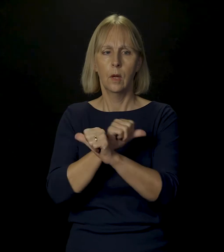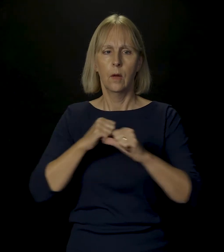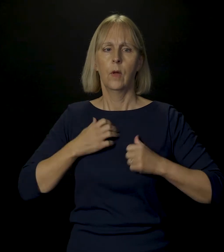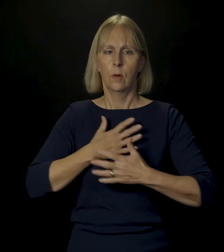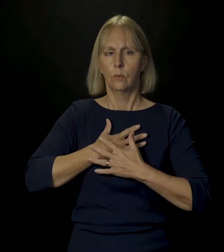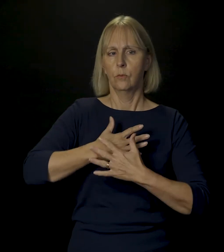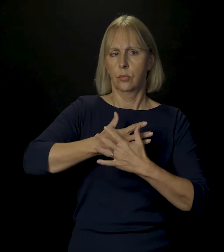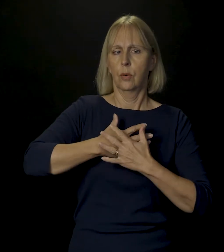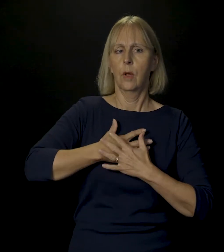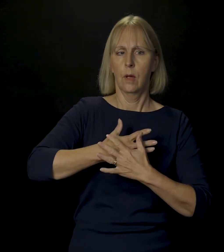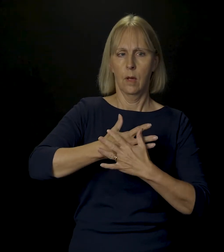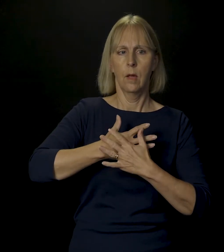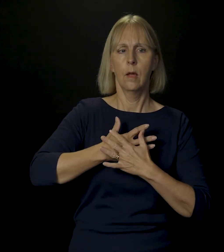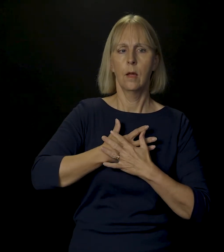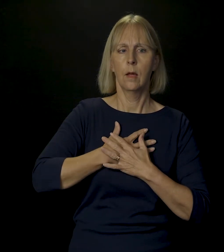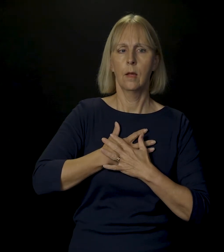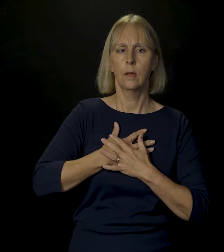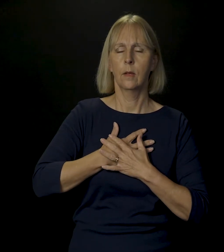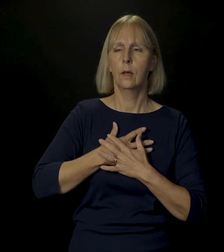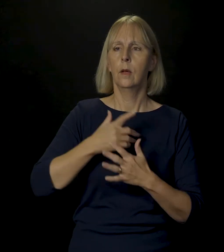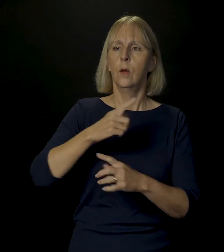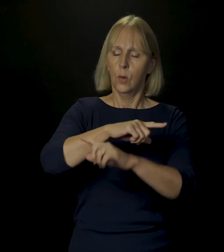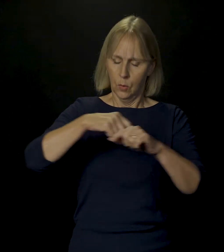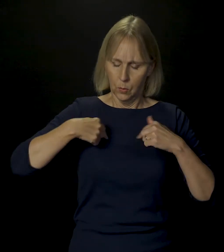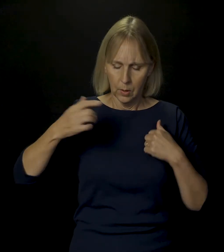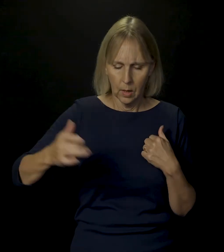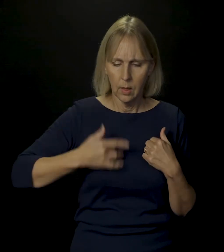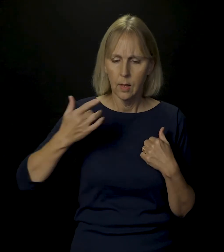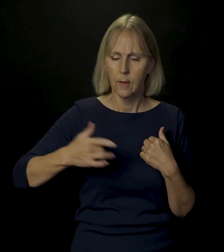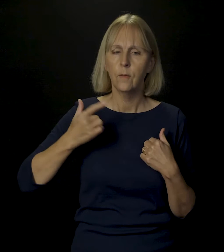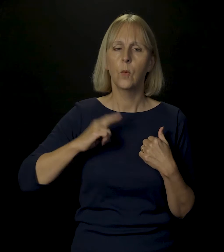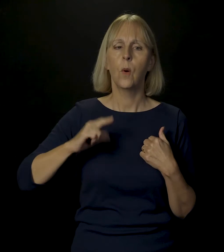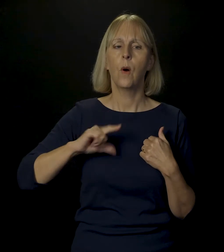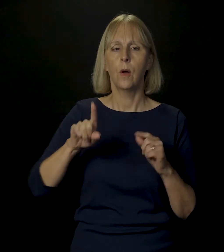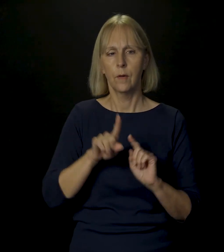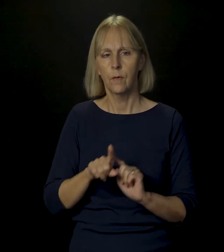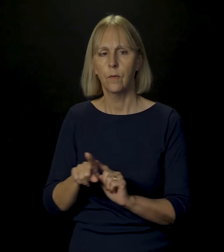Of Every Breath We Could Ever Breathe We Live For You